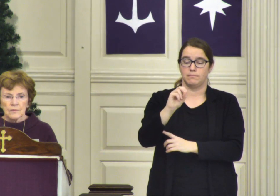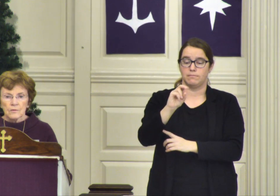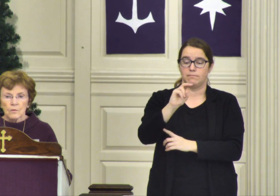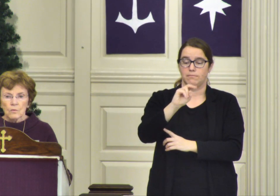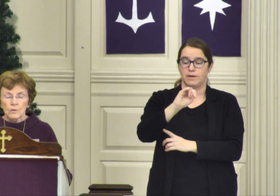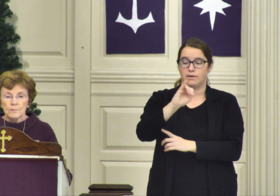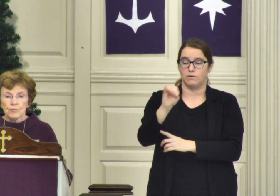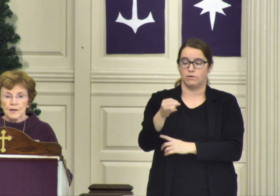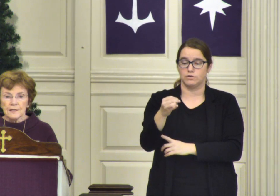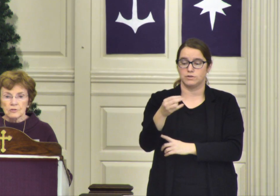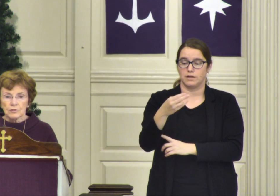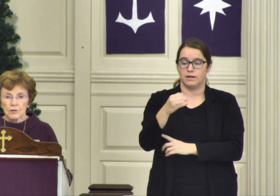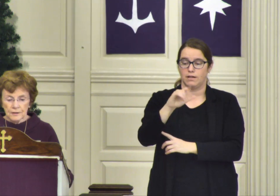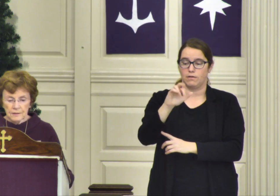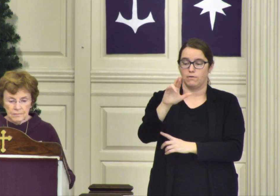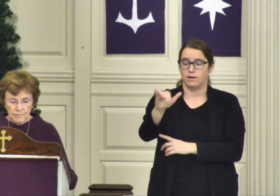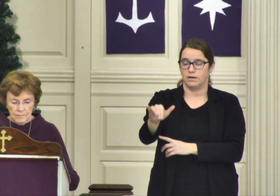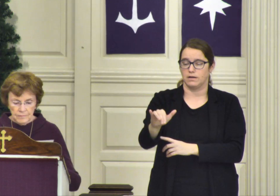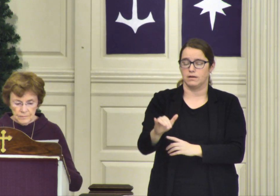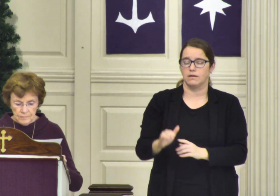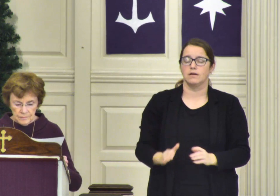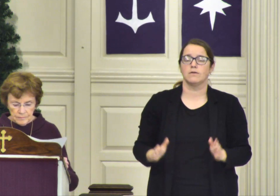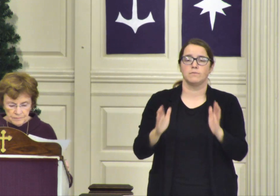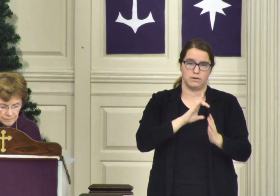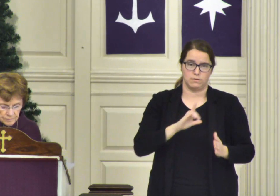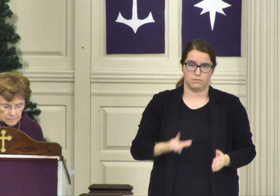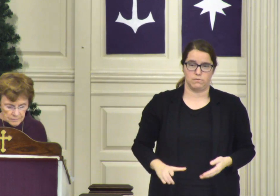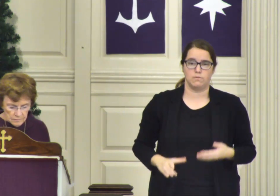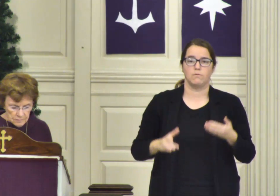we pray to the Lord.